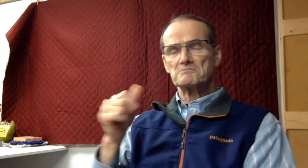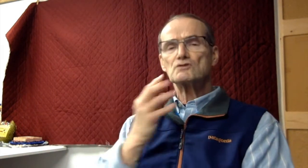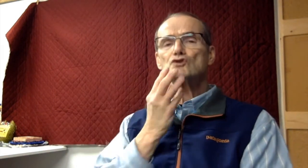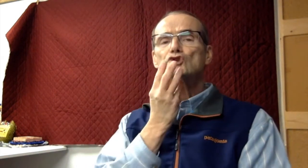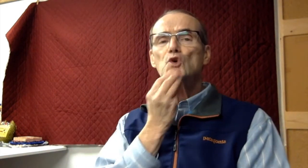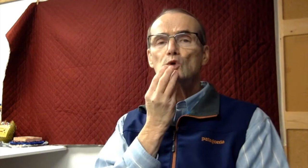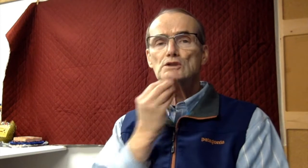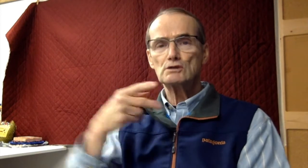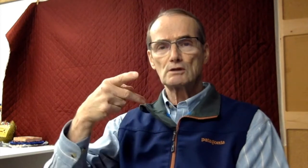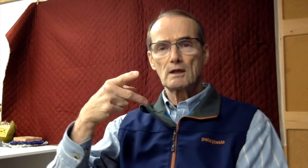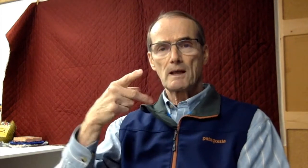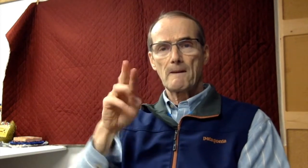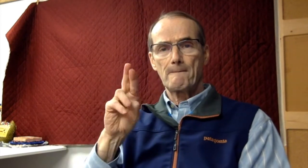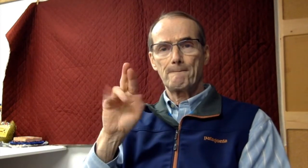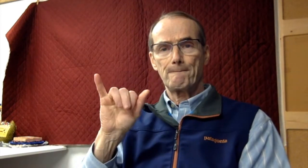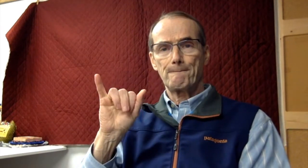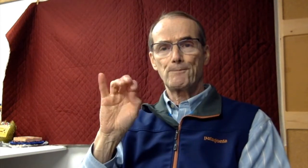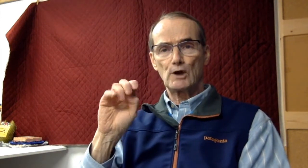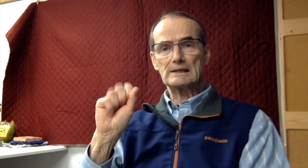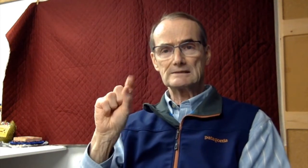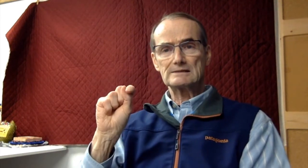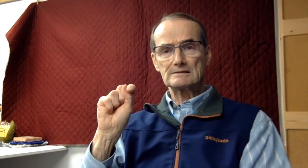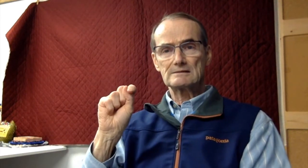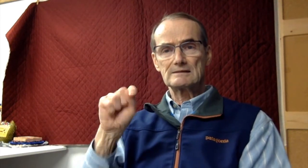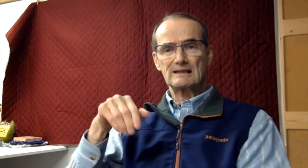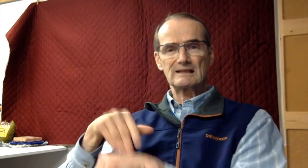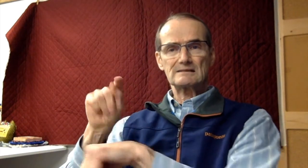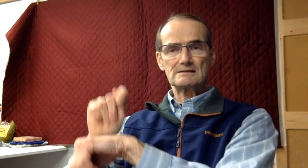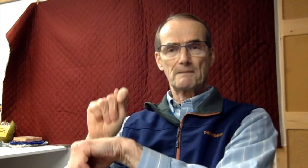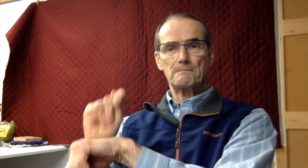Hannah, his mother, approached Eli and said,